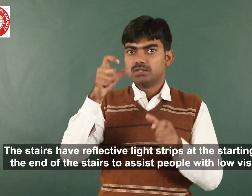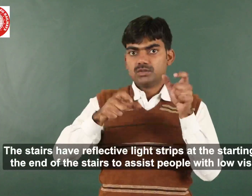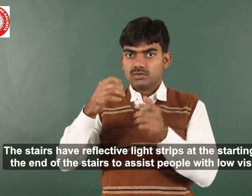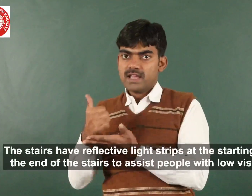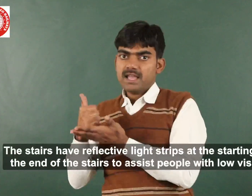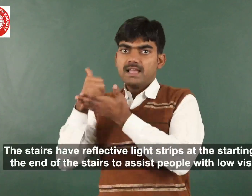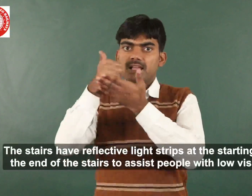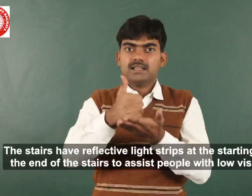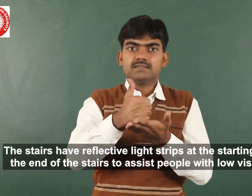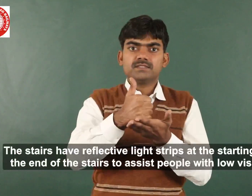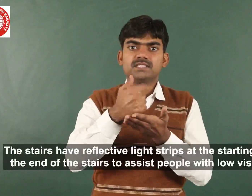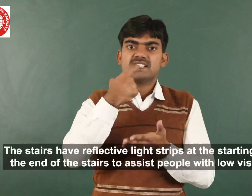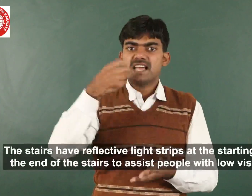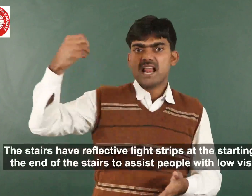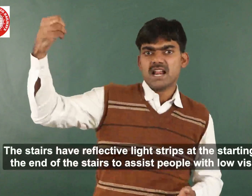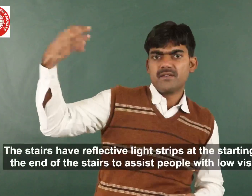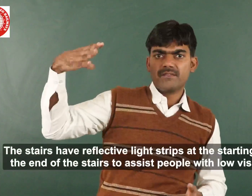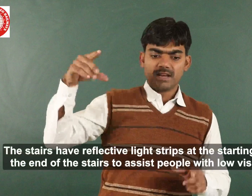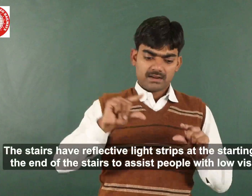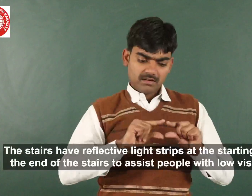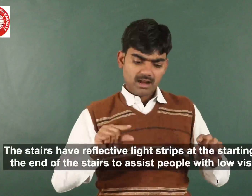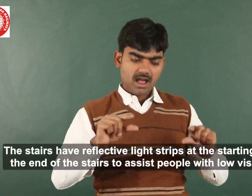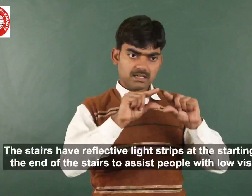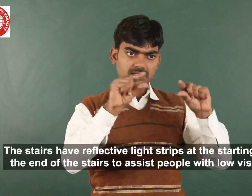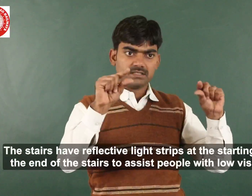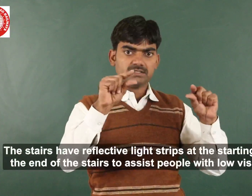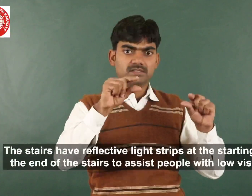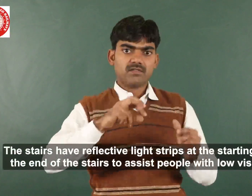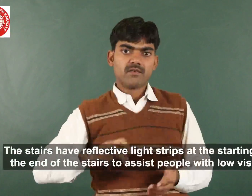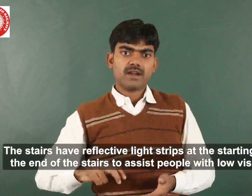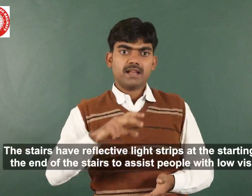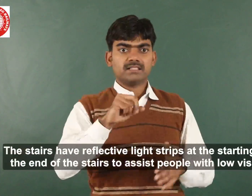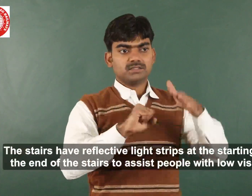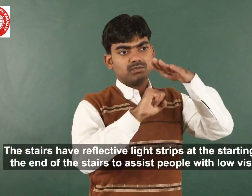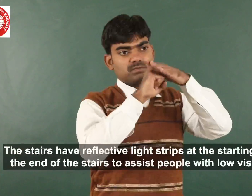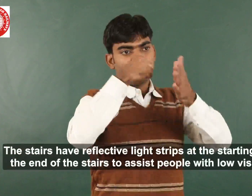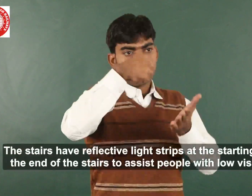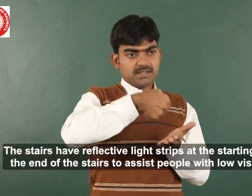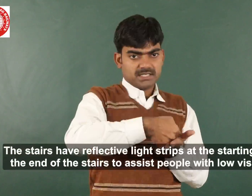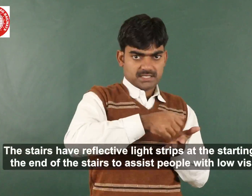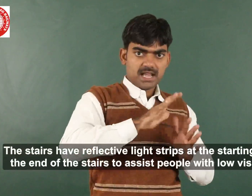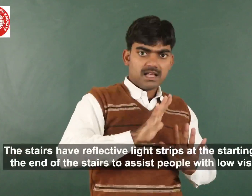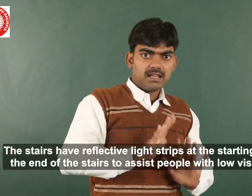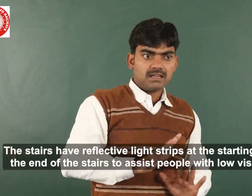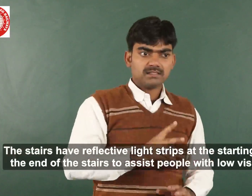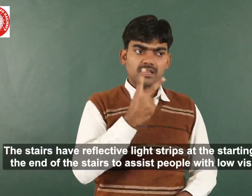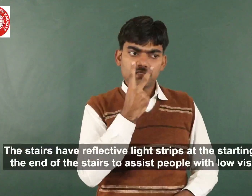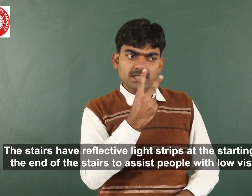reflective light strips at the starting and the end of the stairs to assist people with low